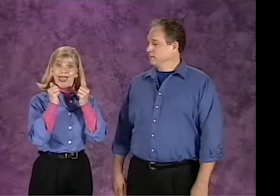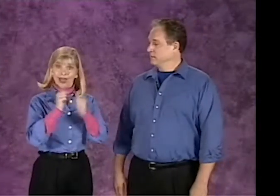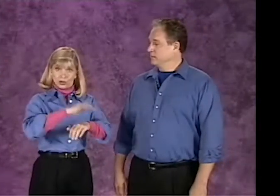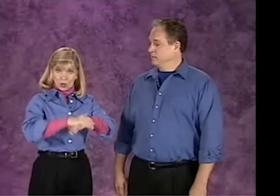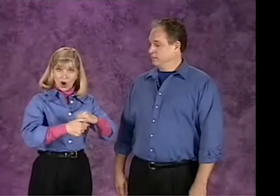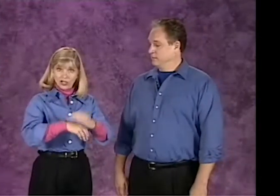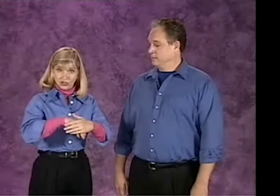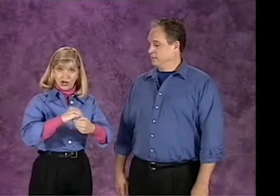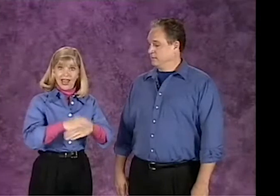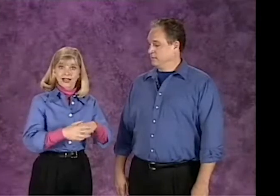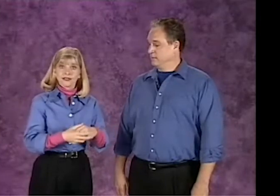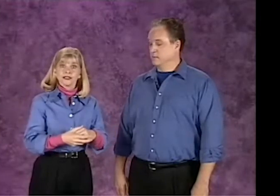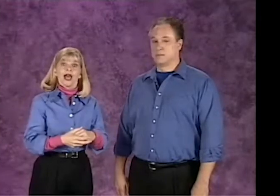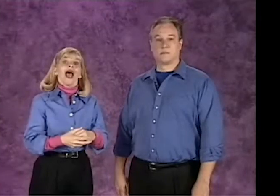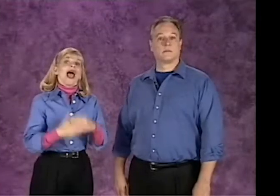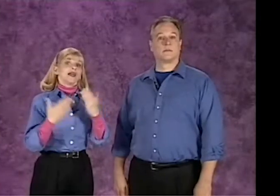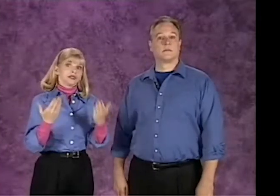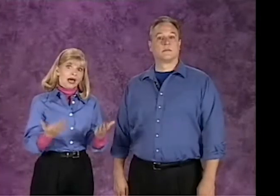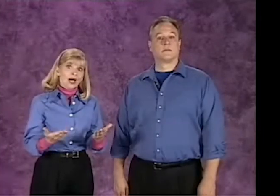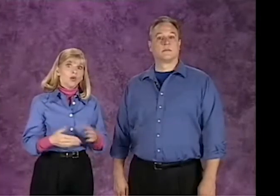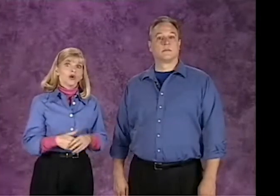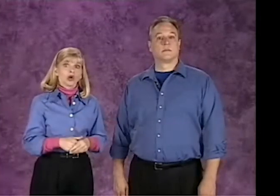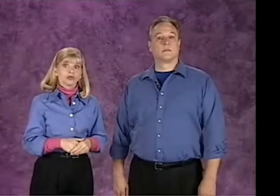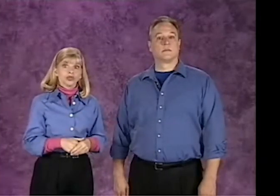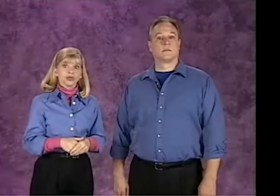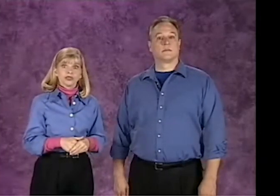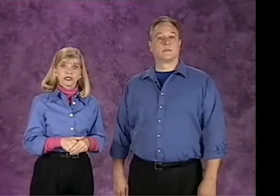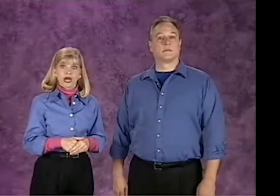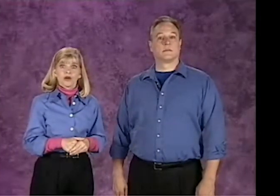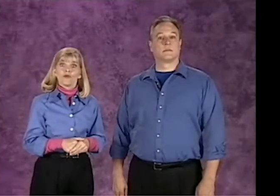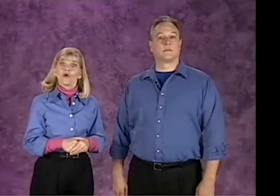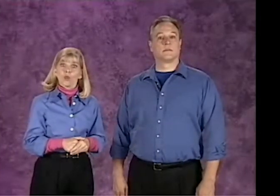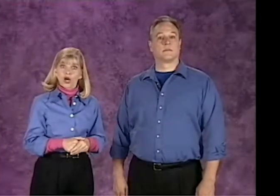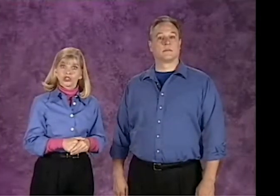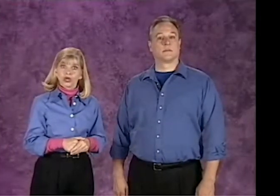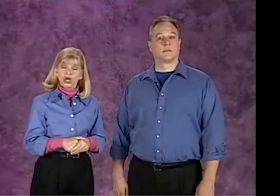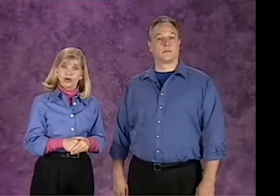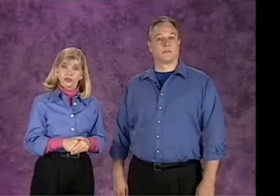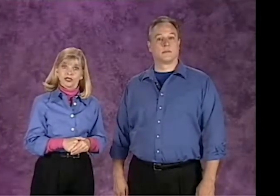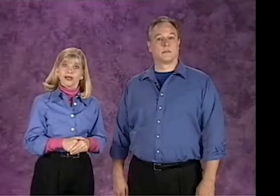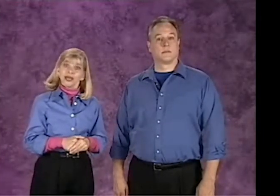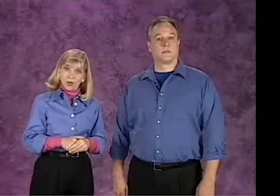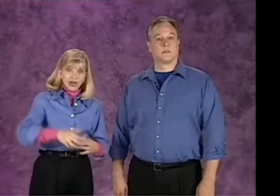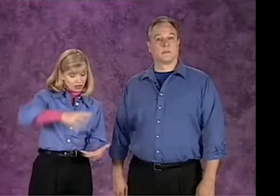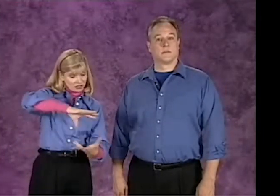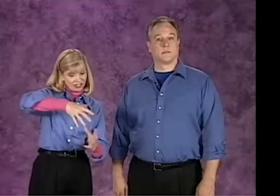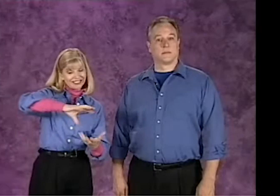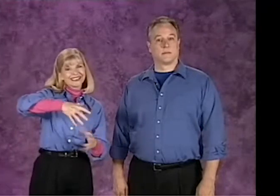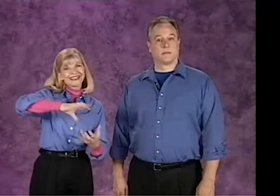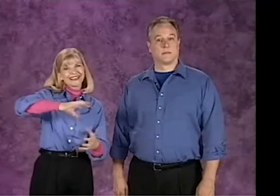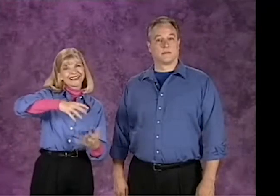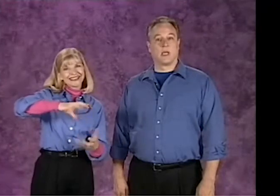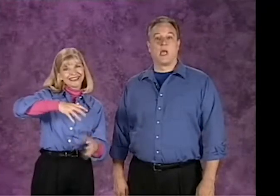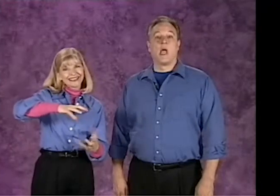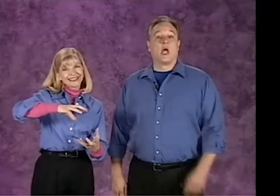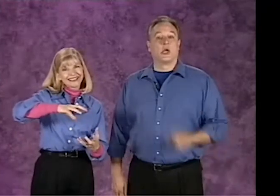and wash your hands, and now we're going to use the sign for washing clothes in a washing machine.